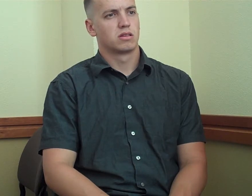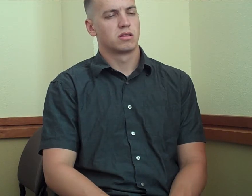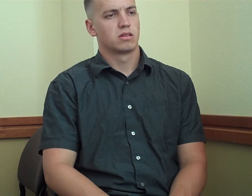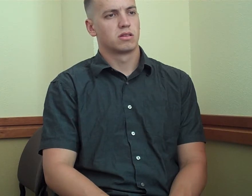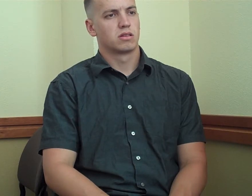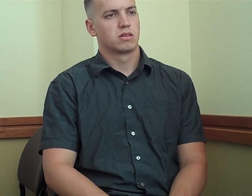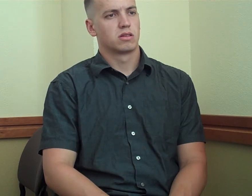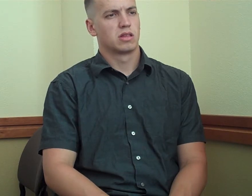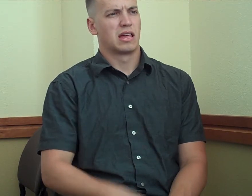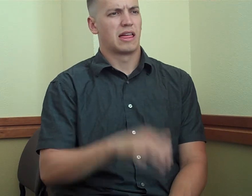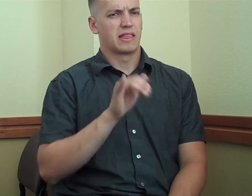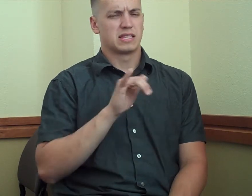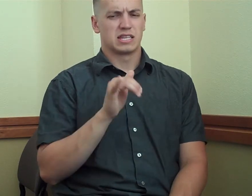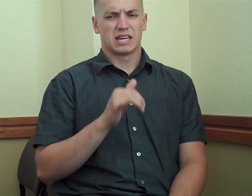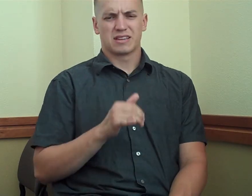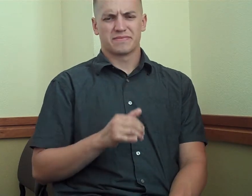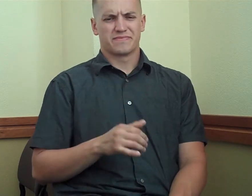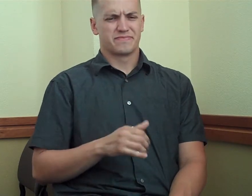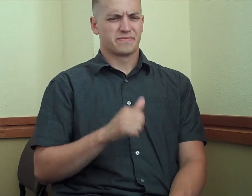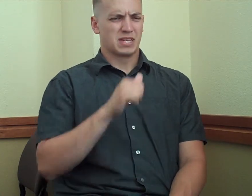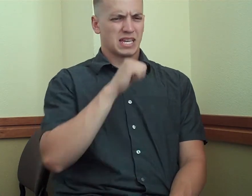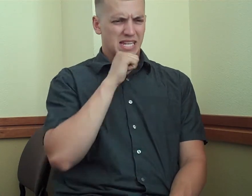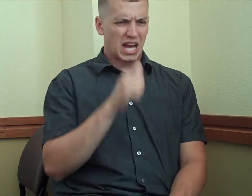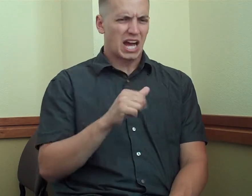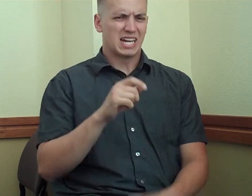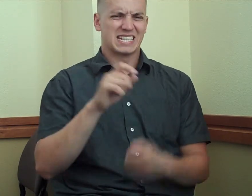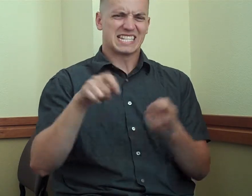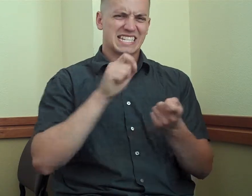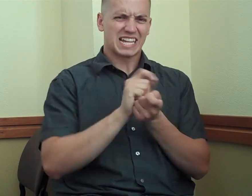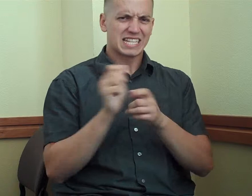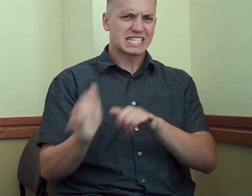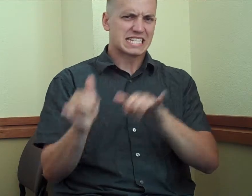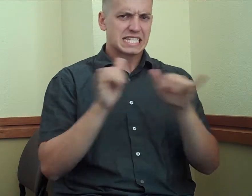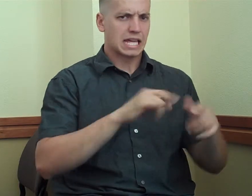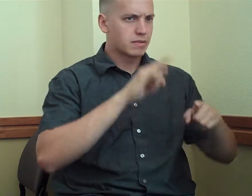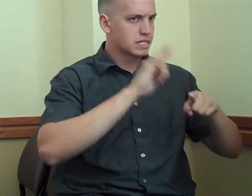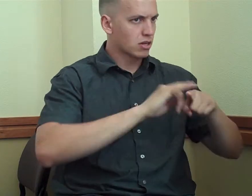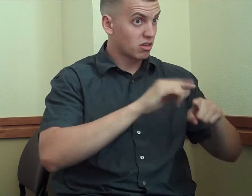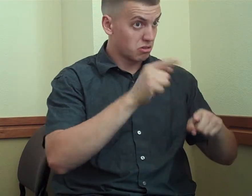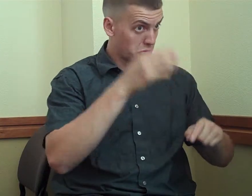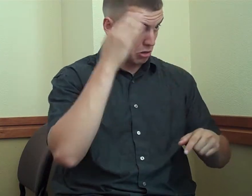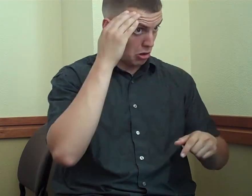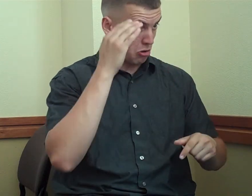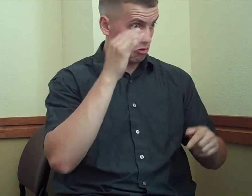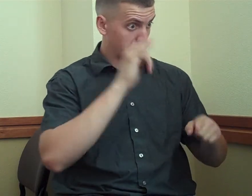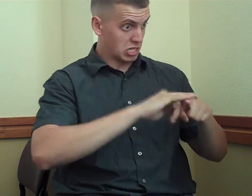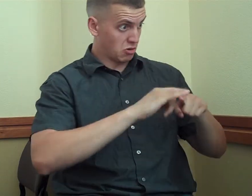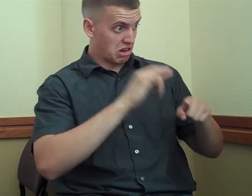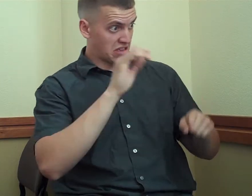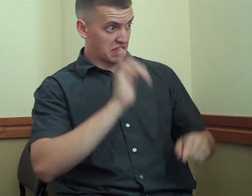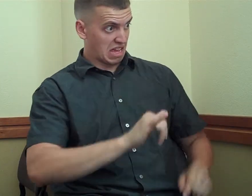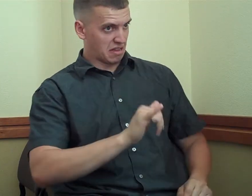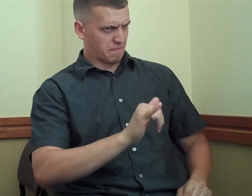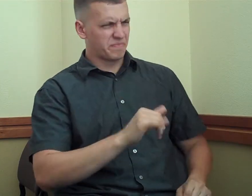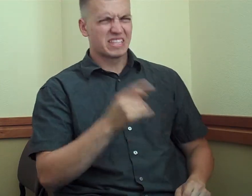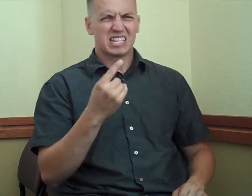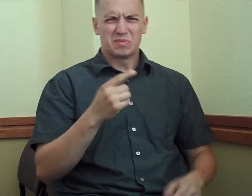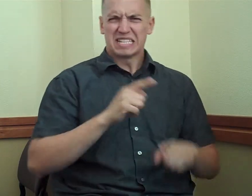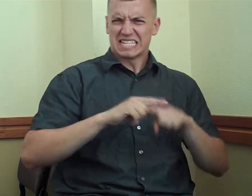it's a little different than a cigarette. Do you know what a cigarette is? Yeah. It's a little different. Yeah, it looks different.